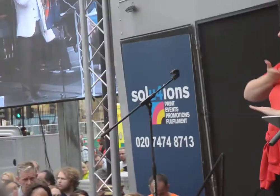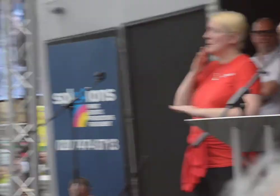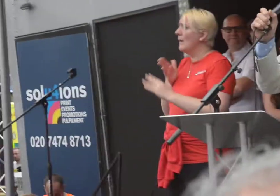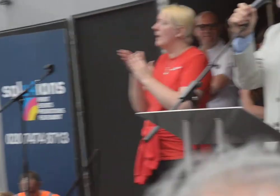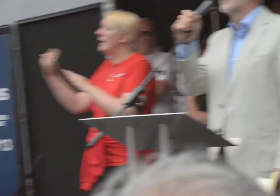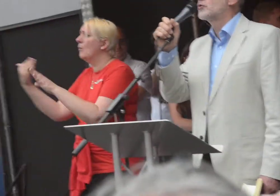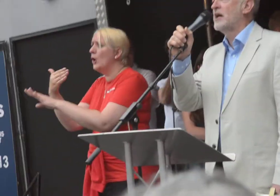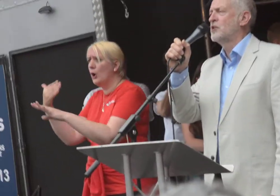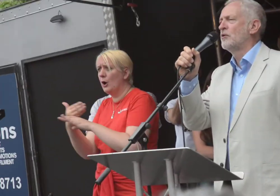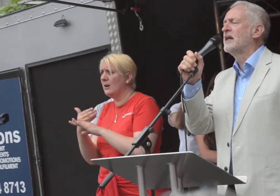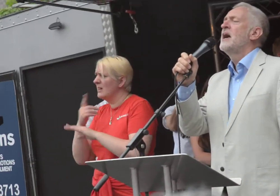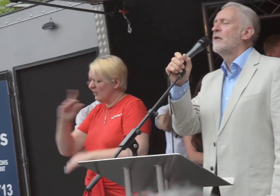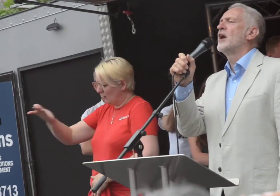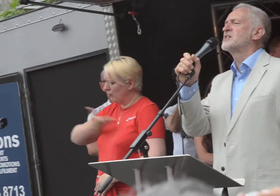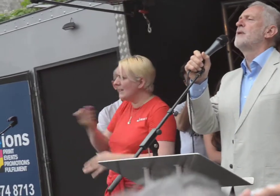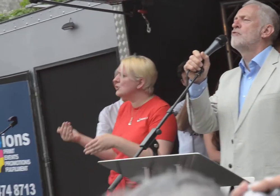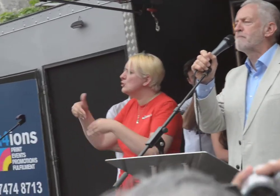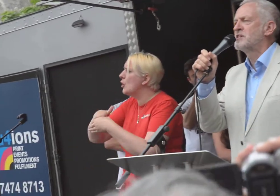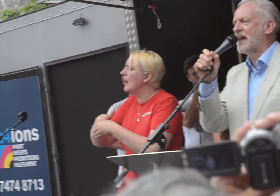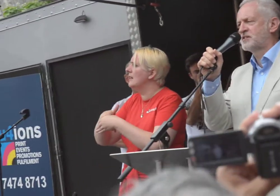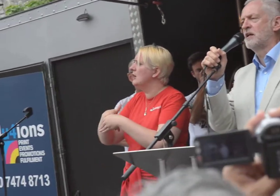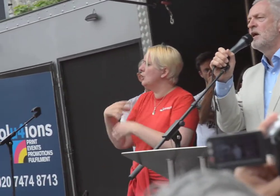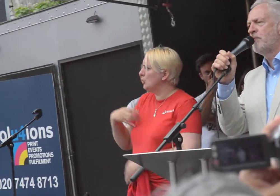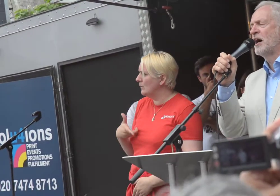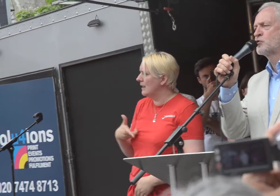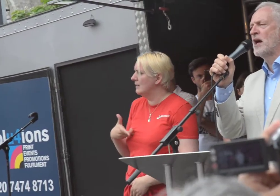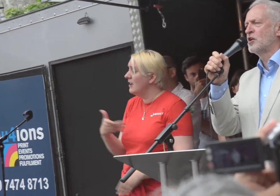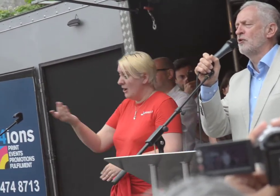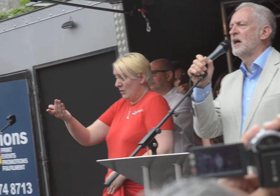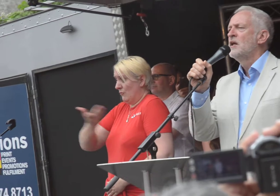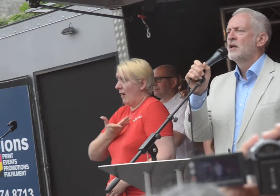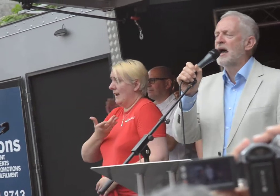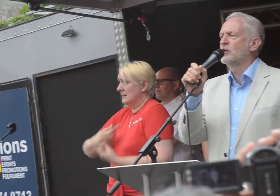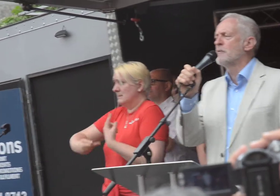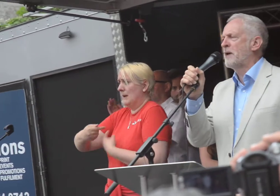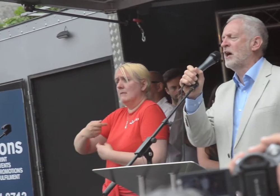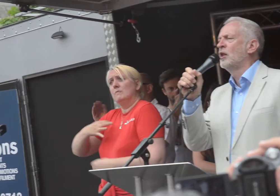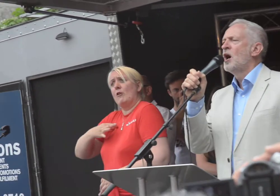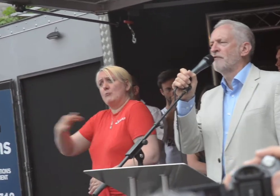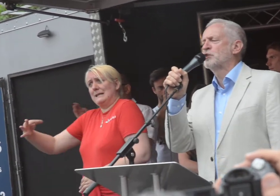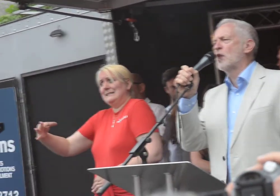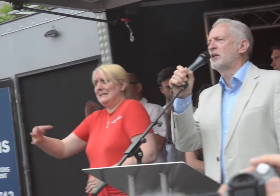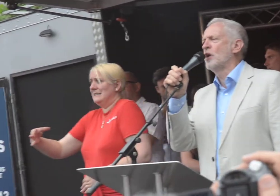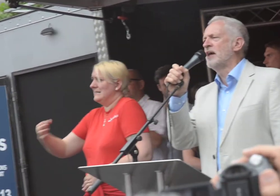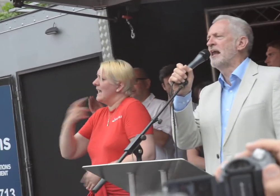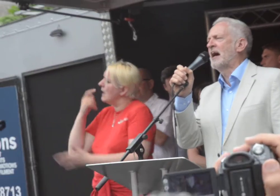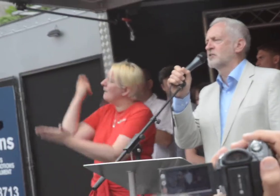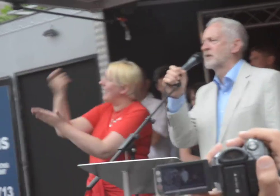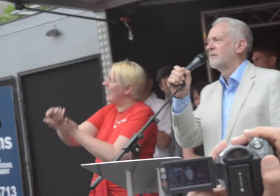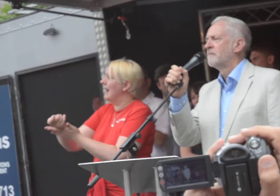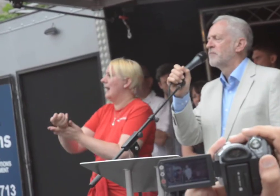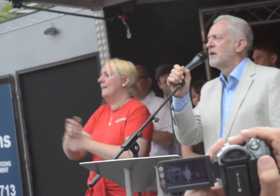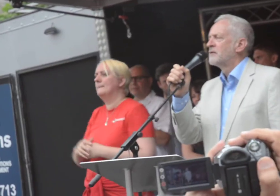and rights to join a trade union, and rights to be represented by a trade union, and the repeal of the Trade Union